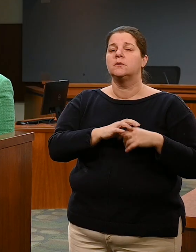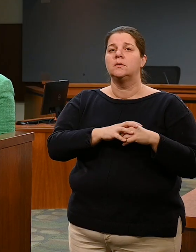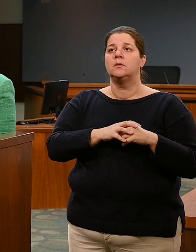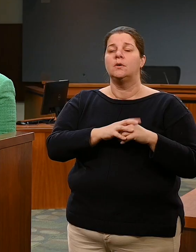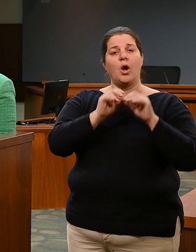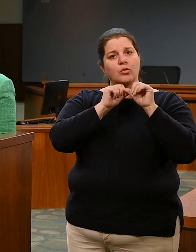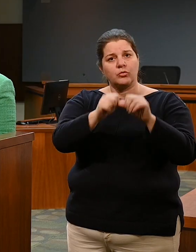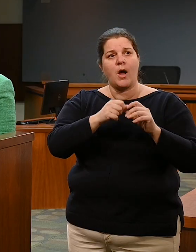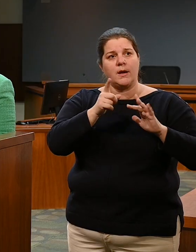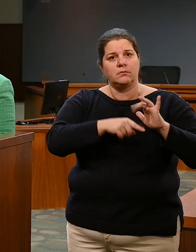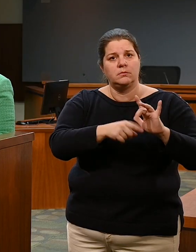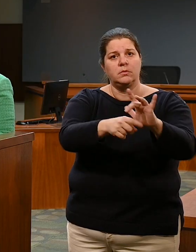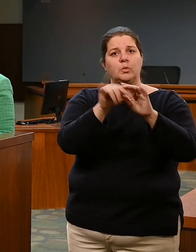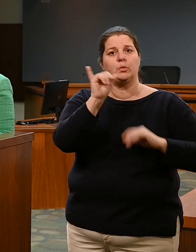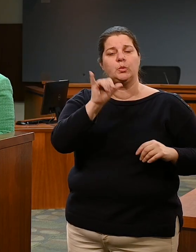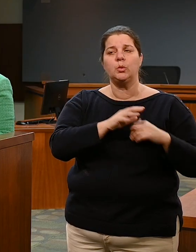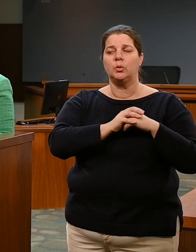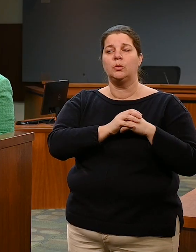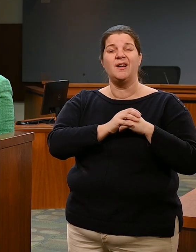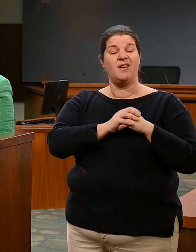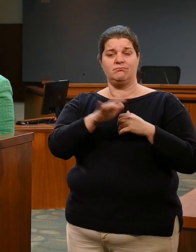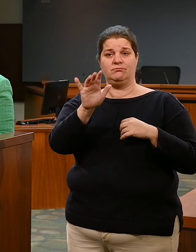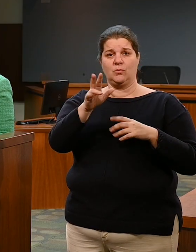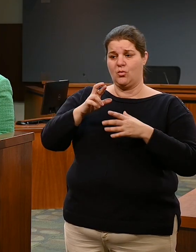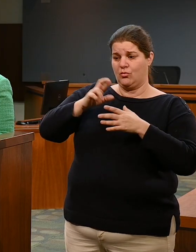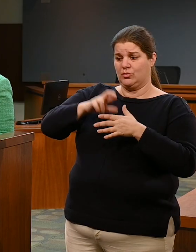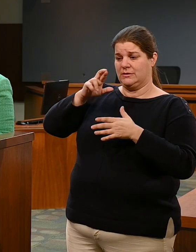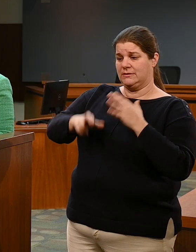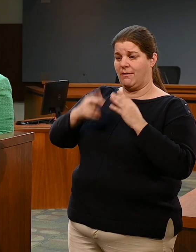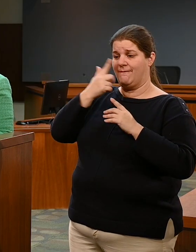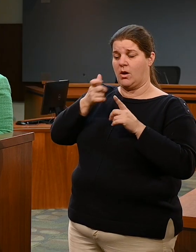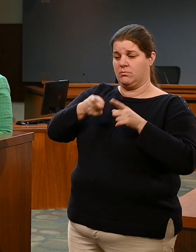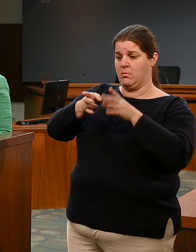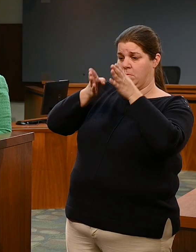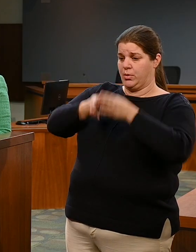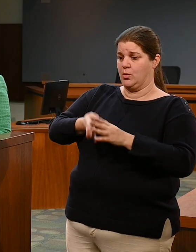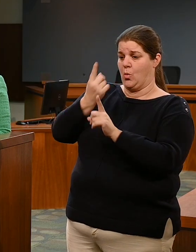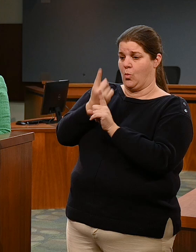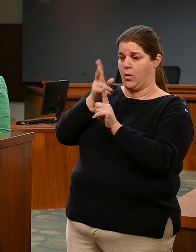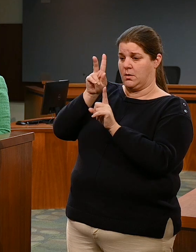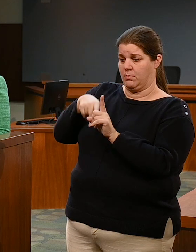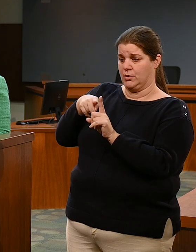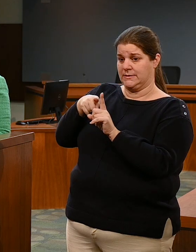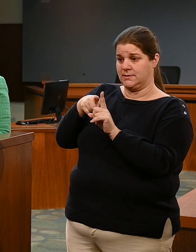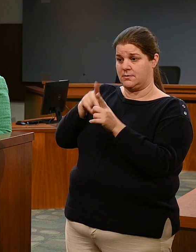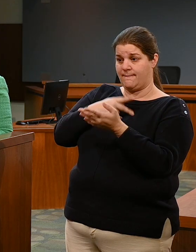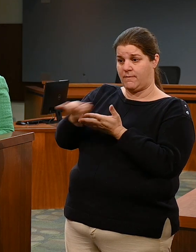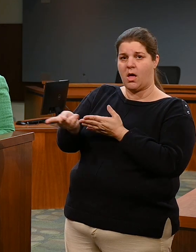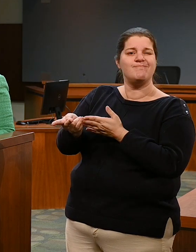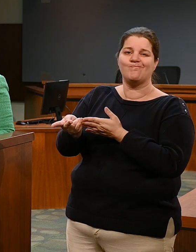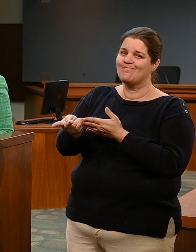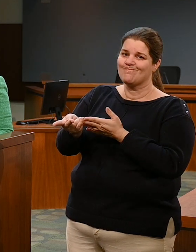These outcomes are not the result of individual failure, but of policy choices and system